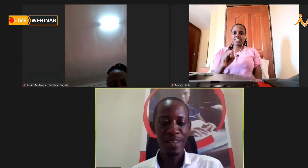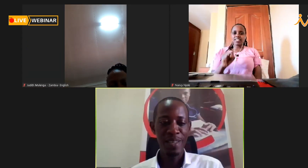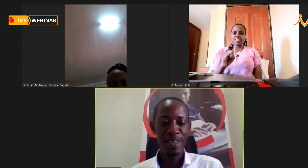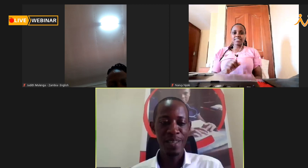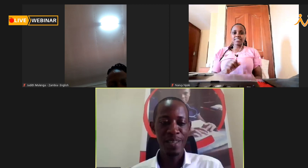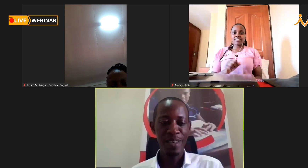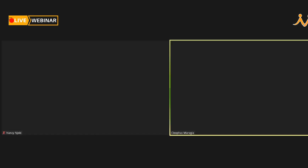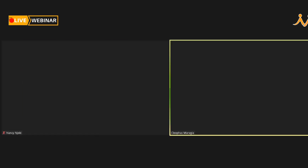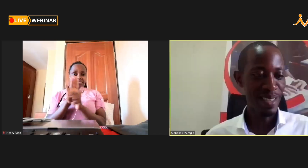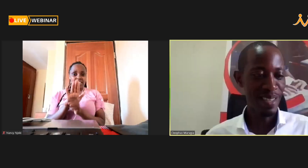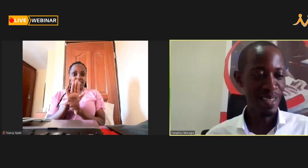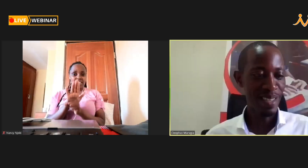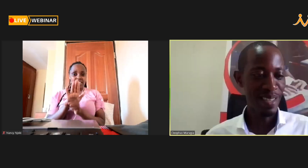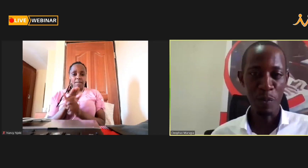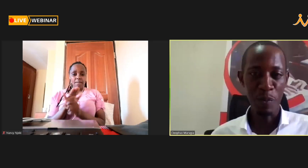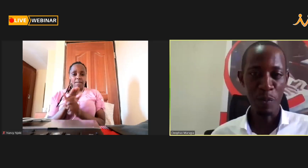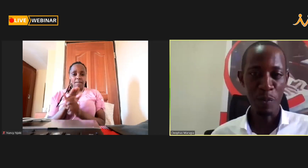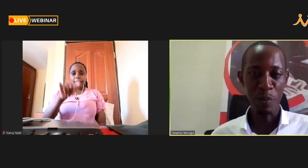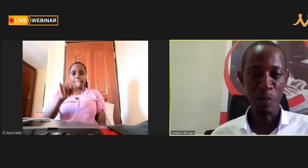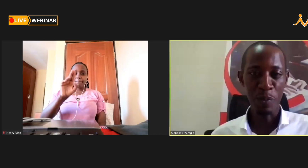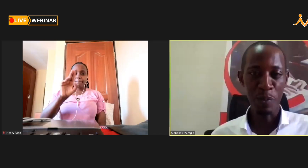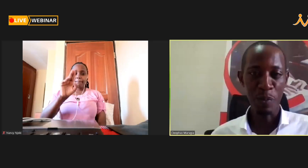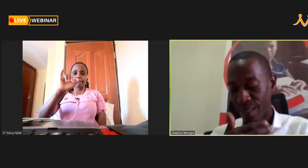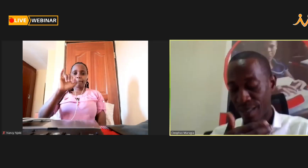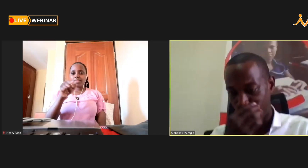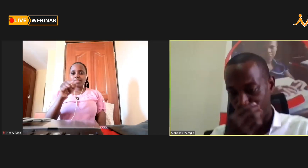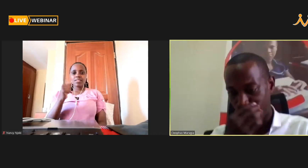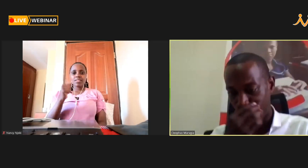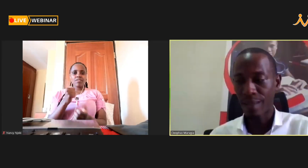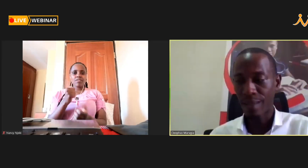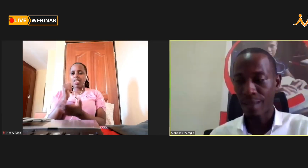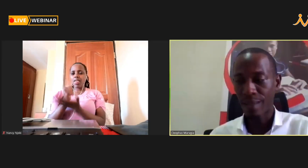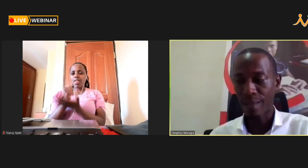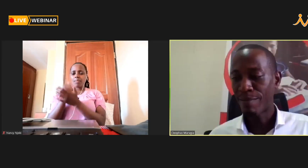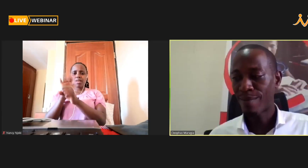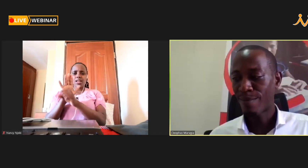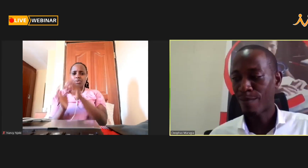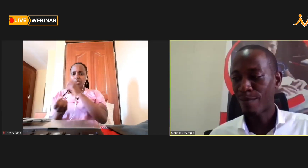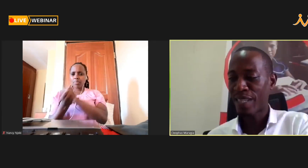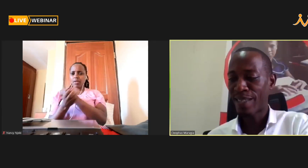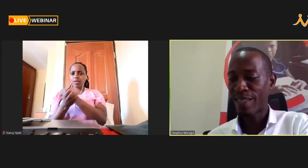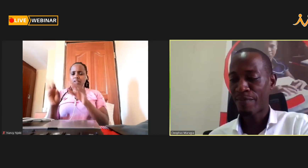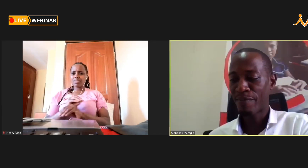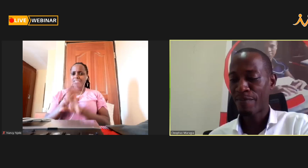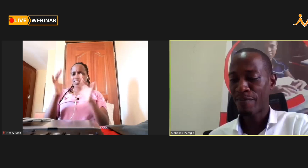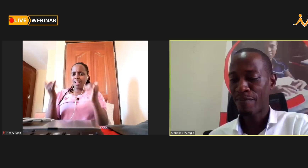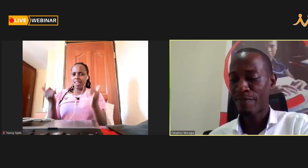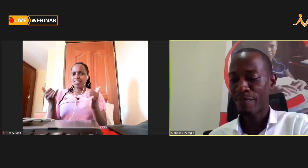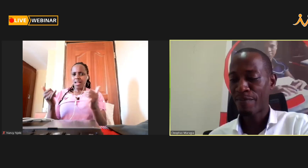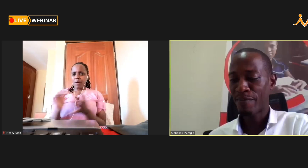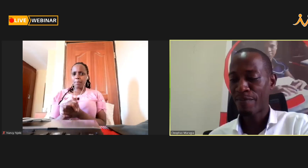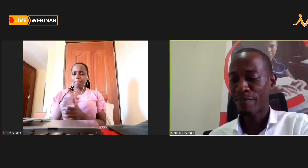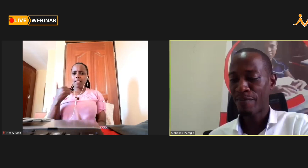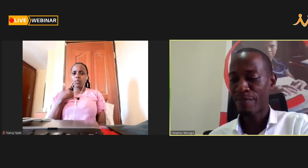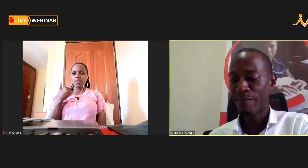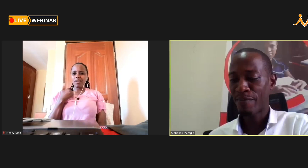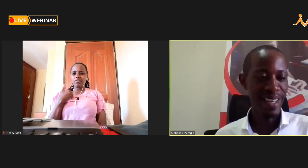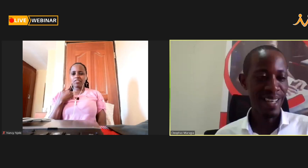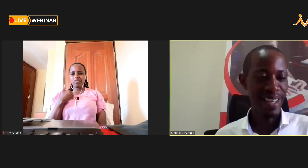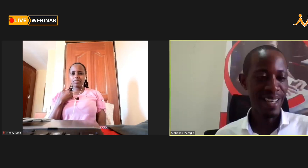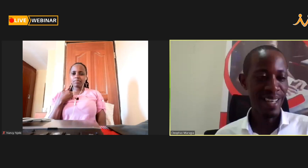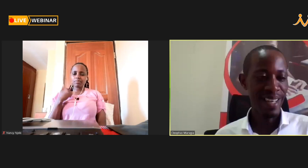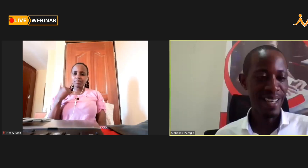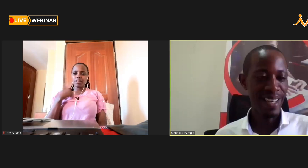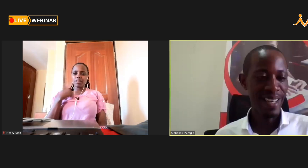much, Judith. I mean, that is an eye-opener for most of us. I think we have a